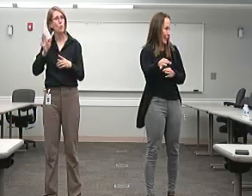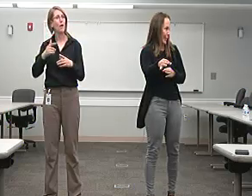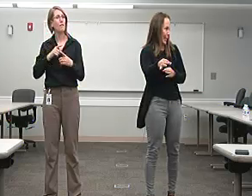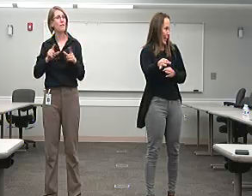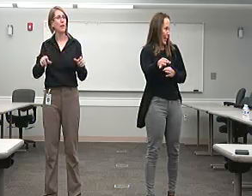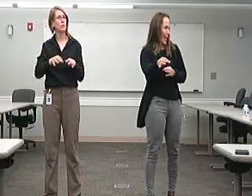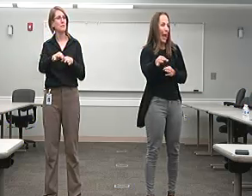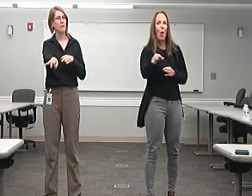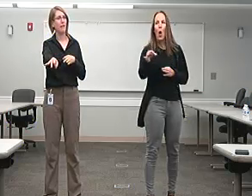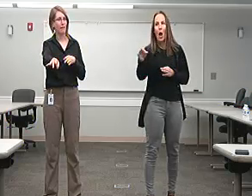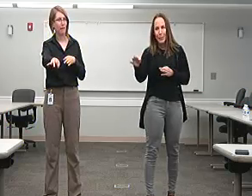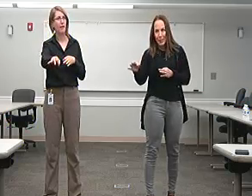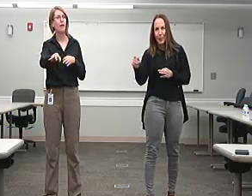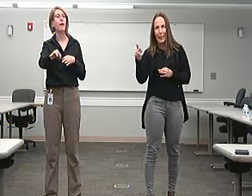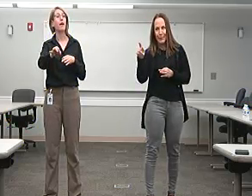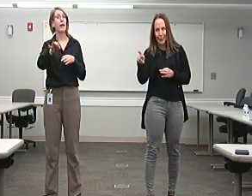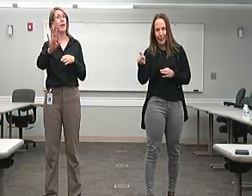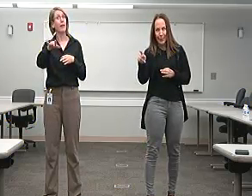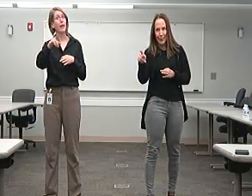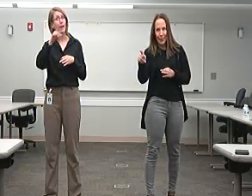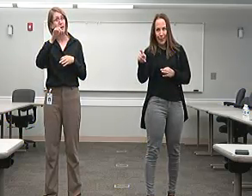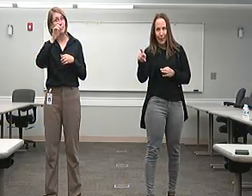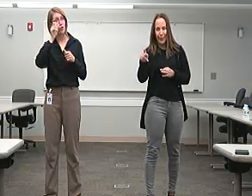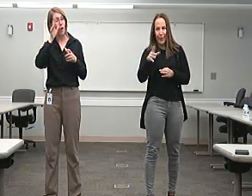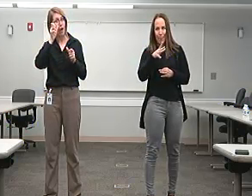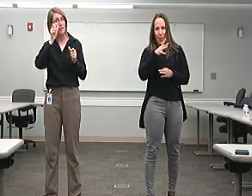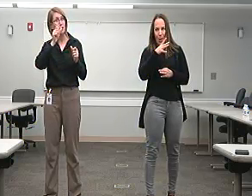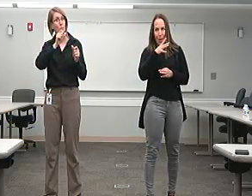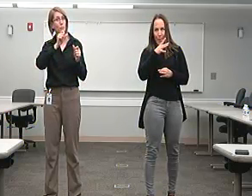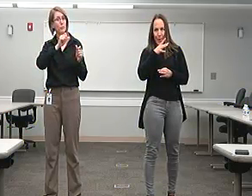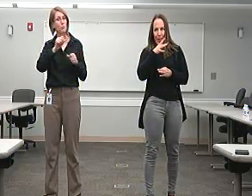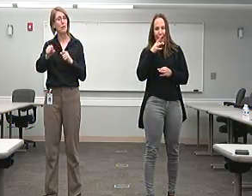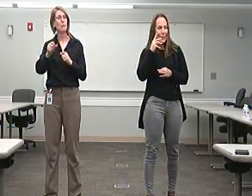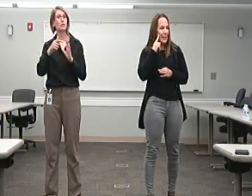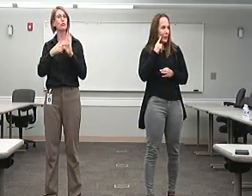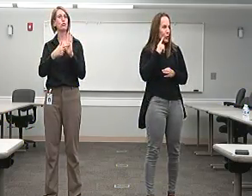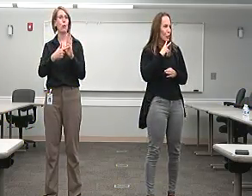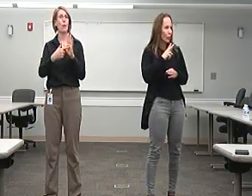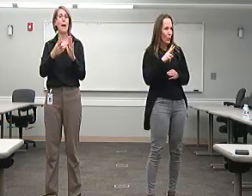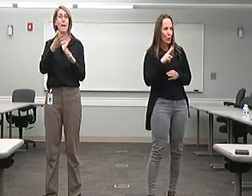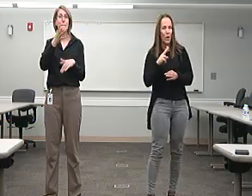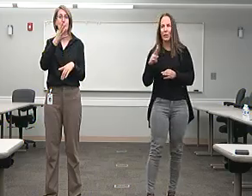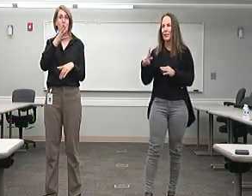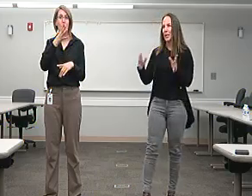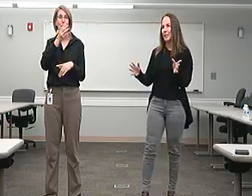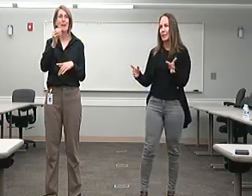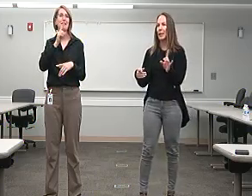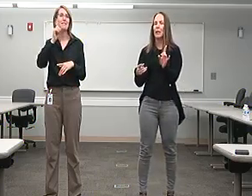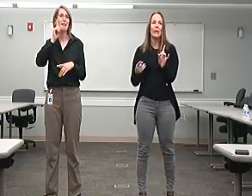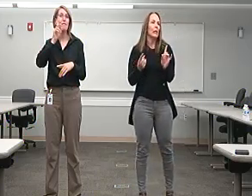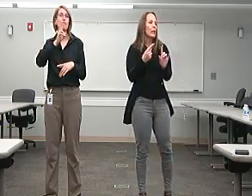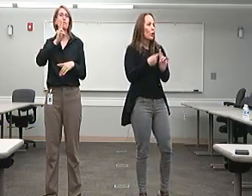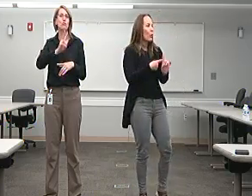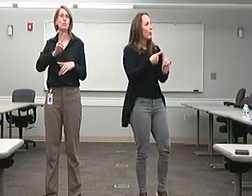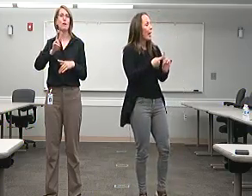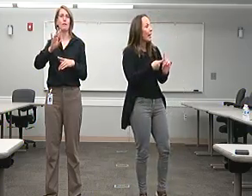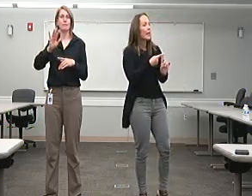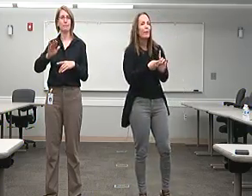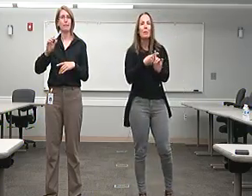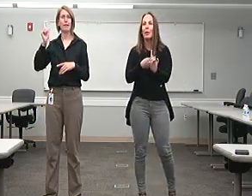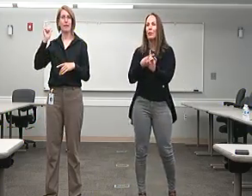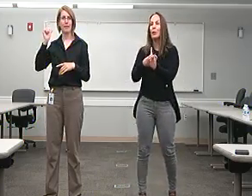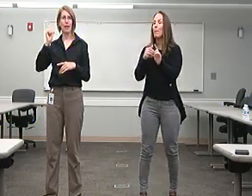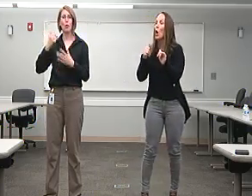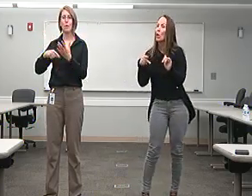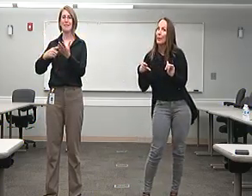how awesome is it that a mom and a deaf 2-year-old are discussing well, paying every month for an